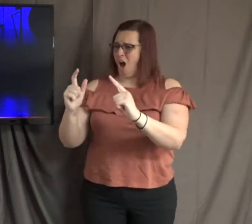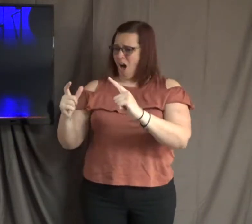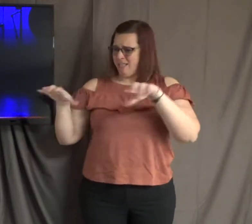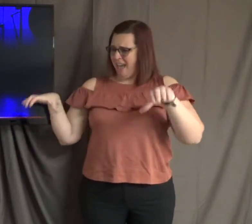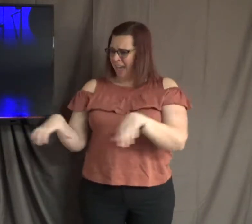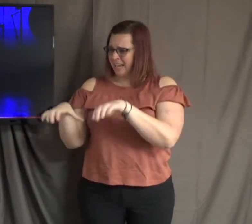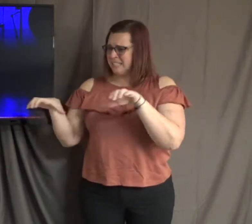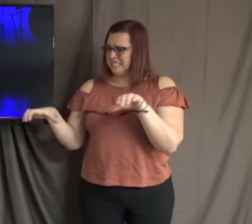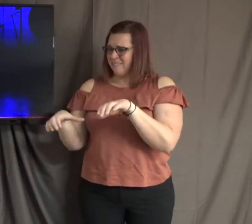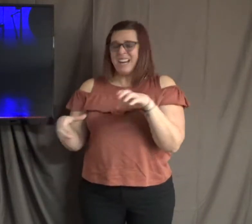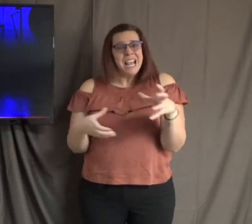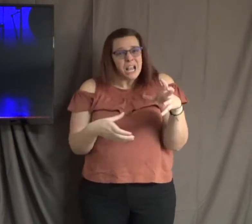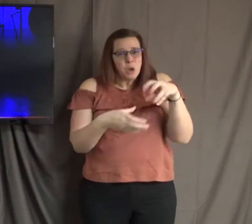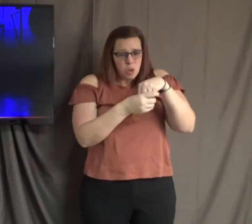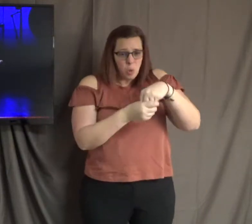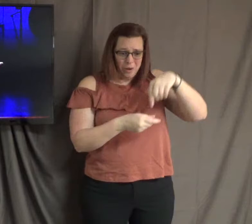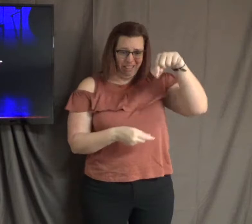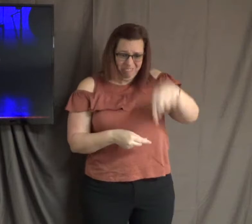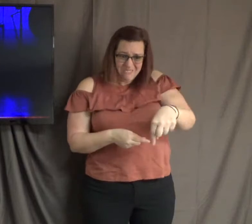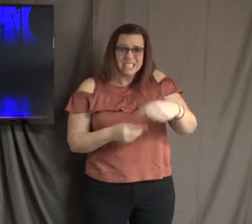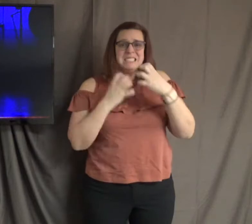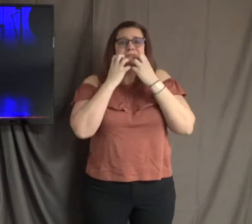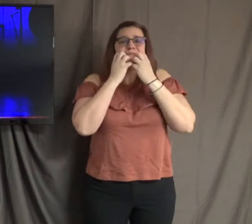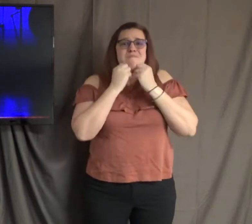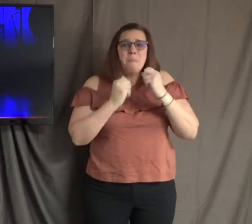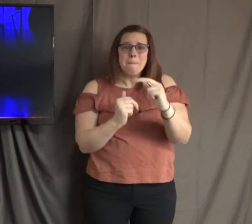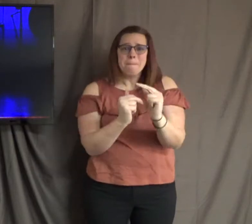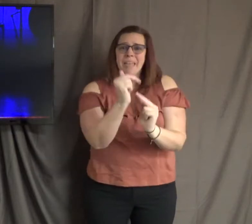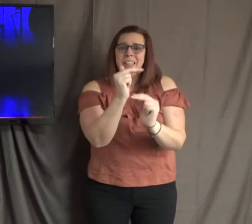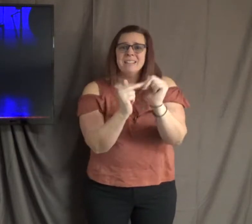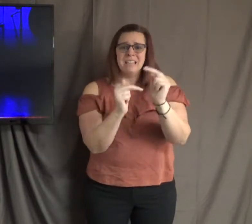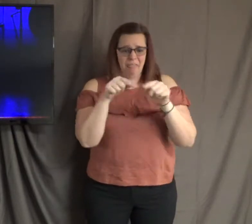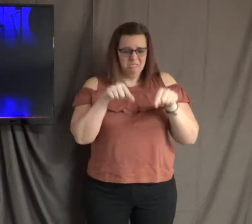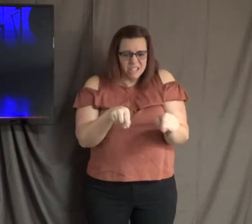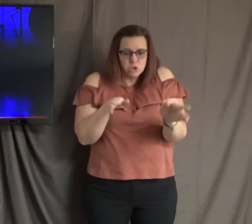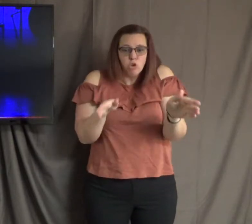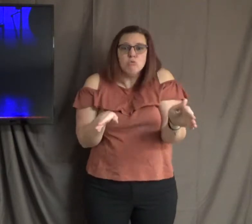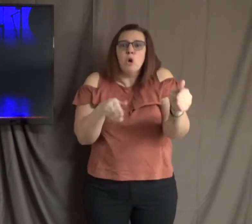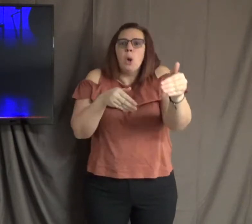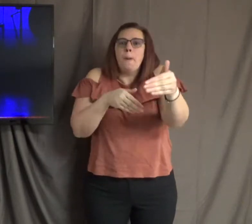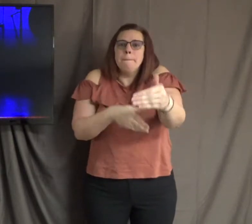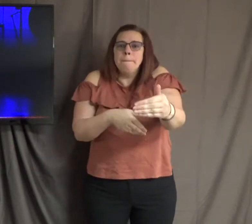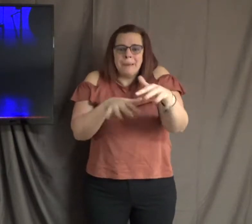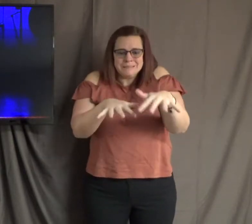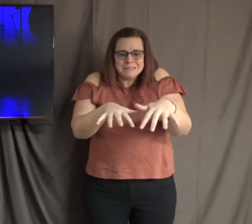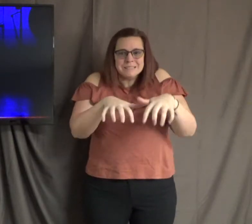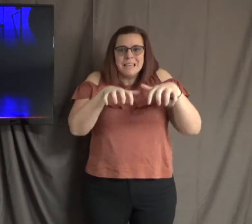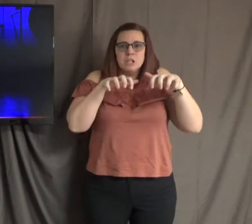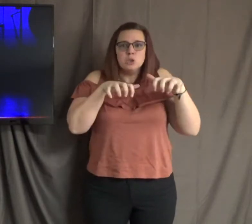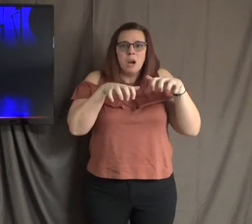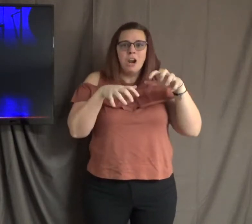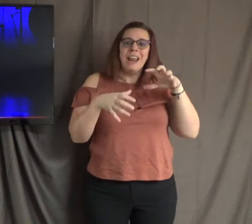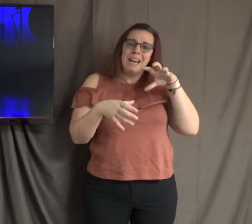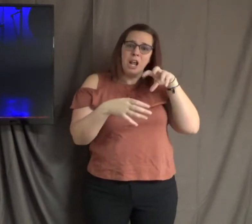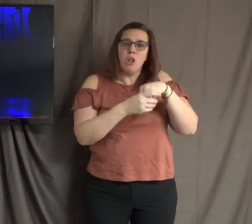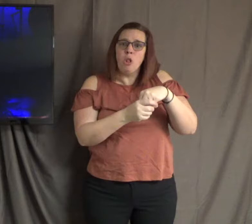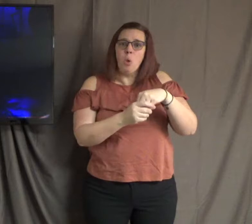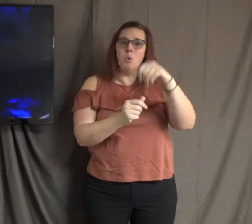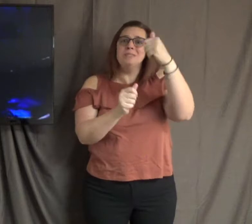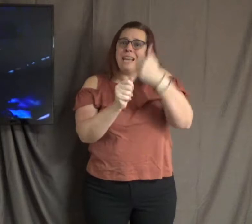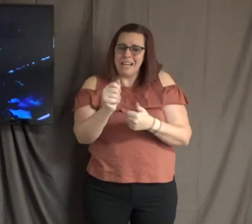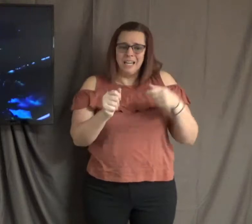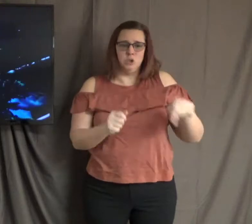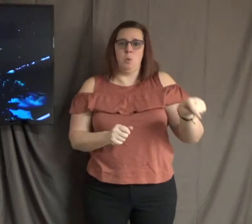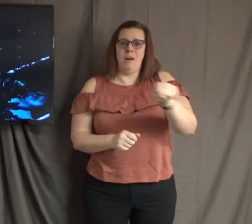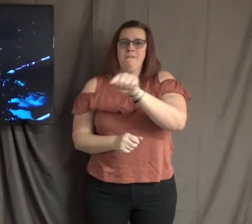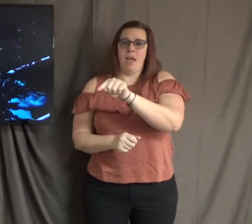this sacred building, this room, this sanctuary, and it includes each one of us. When we sing,